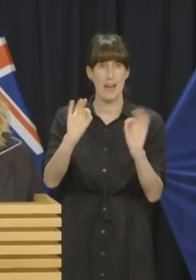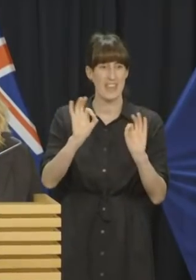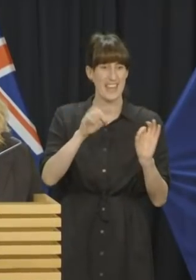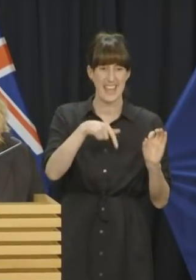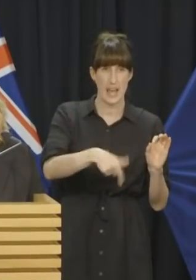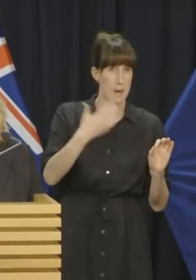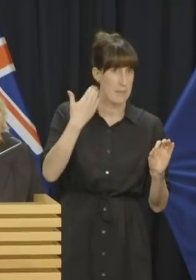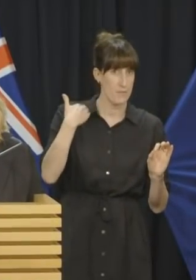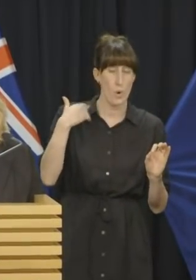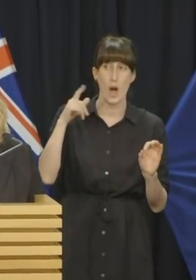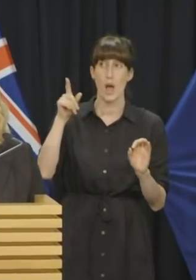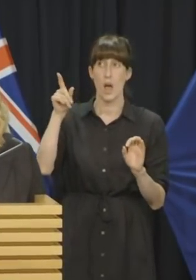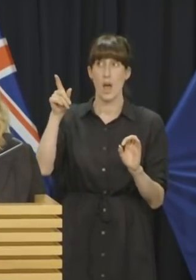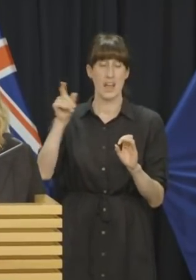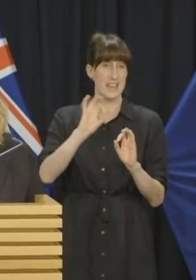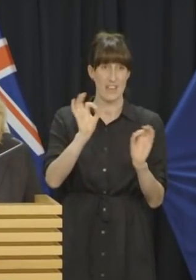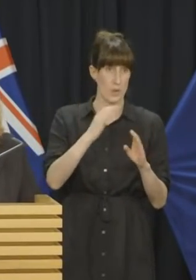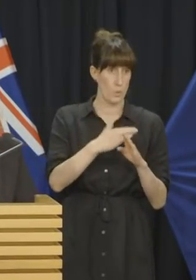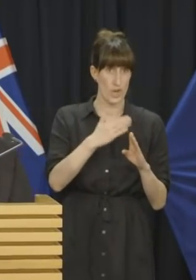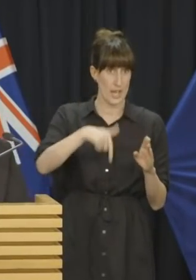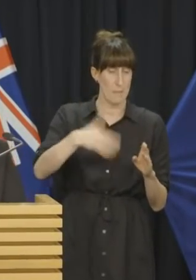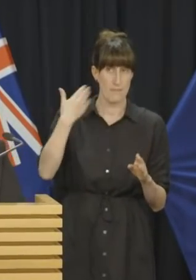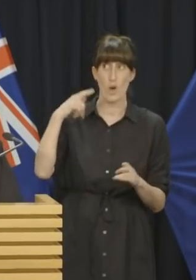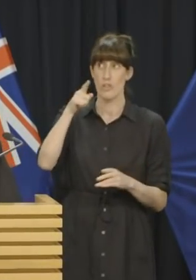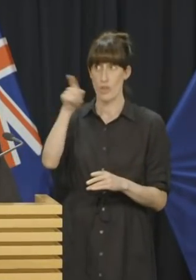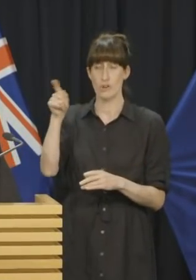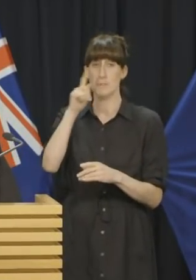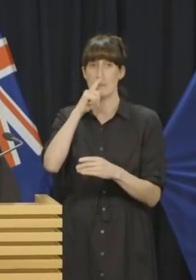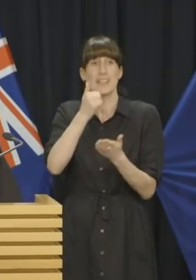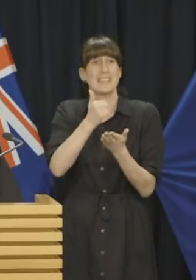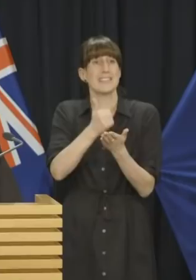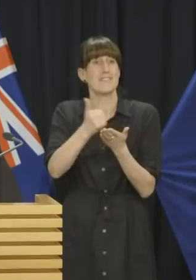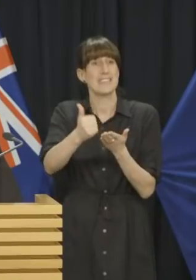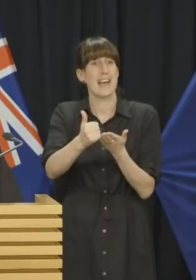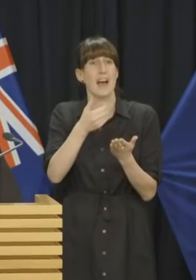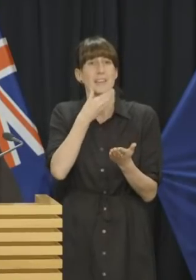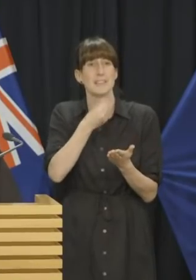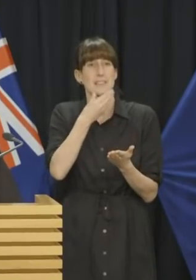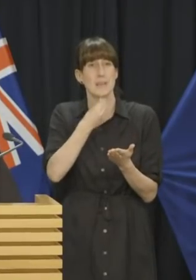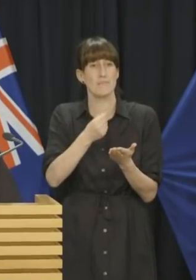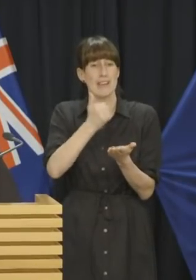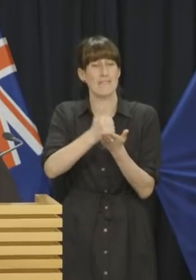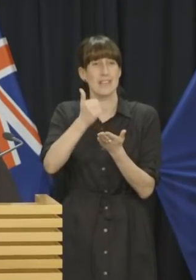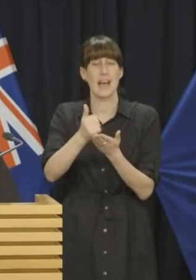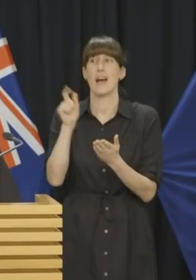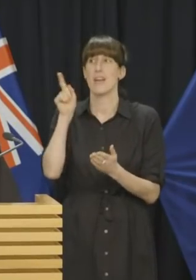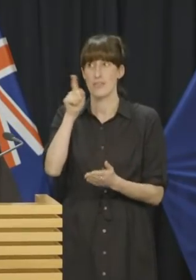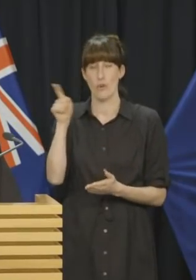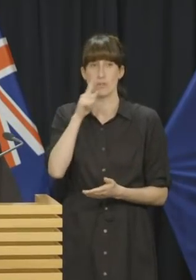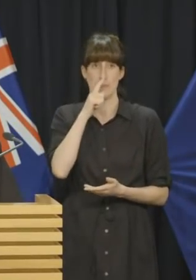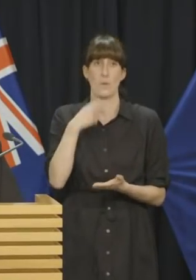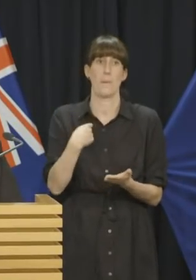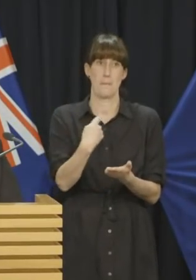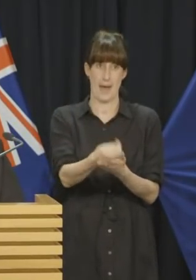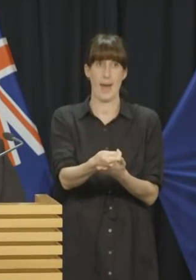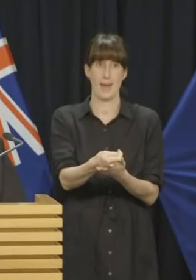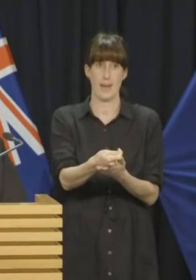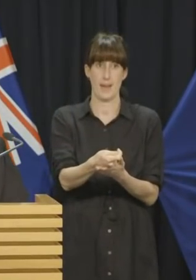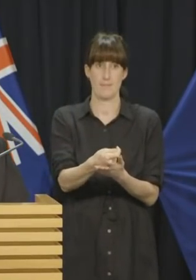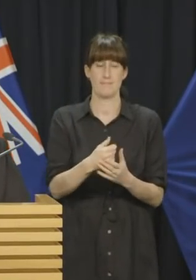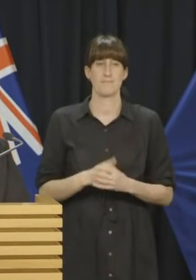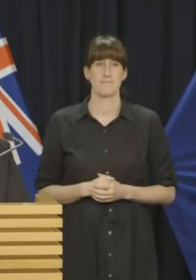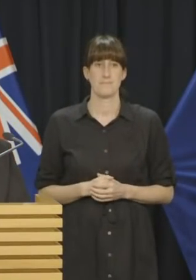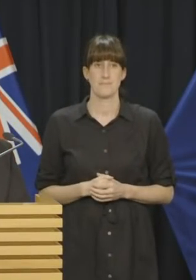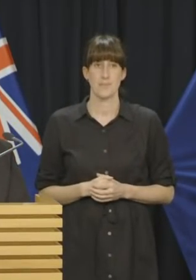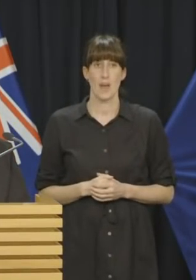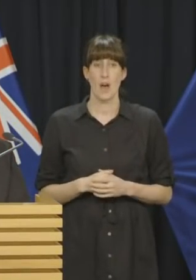ordinarily resident in New Zealand before the border closure on the 19th of March. And I